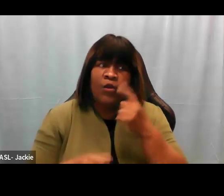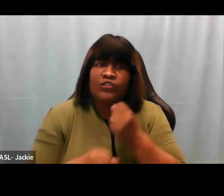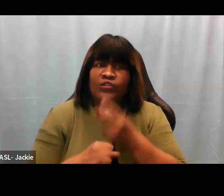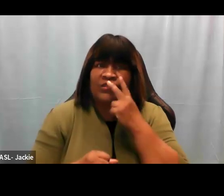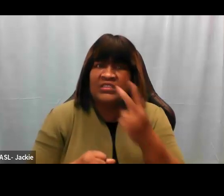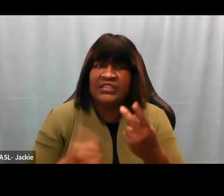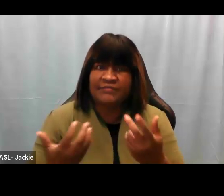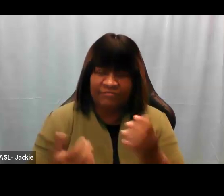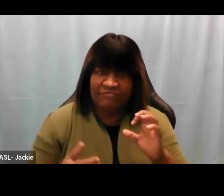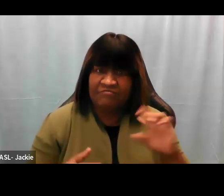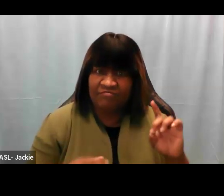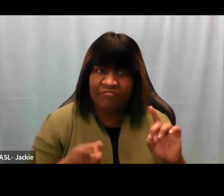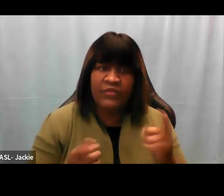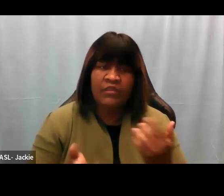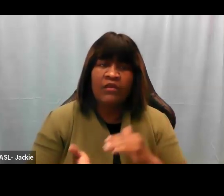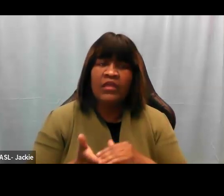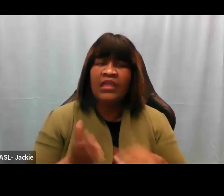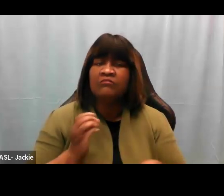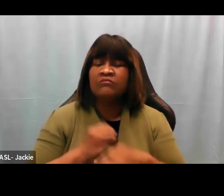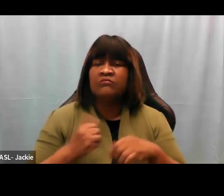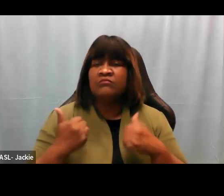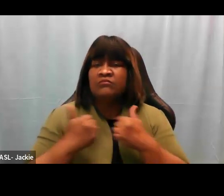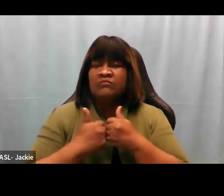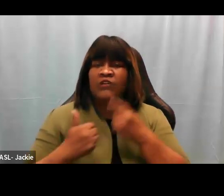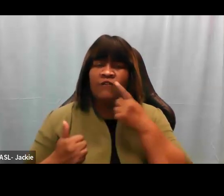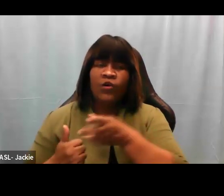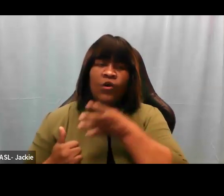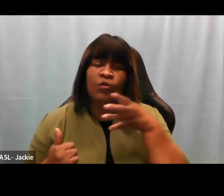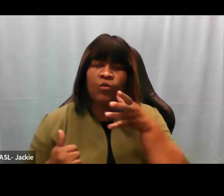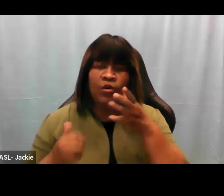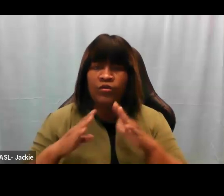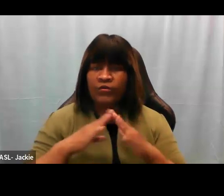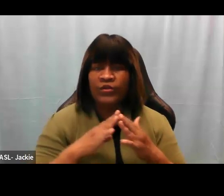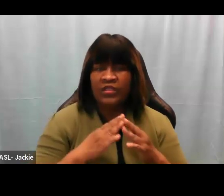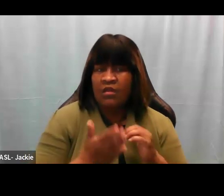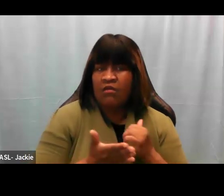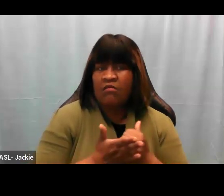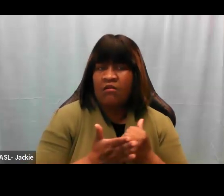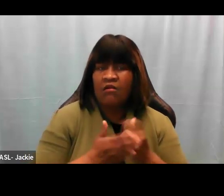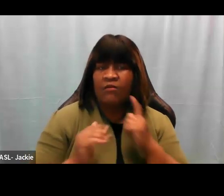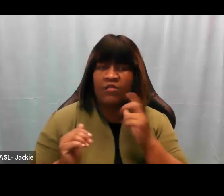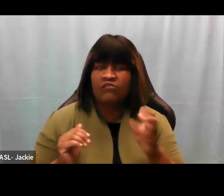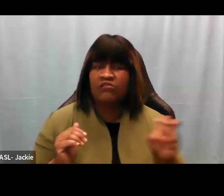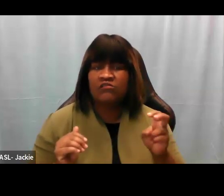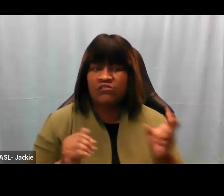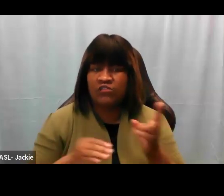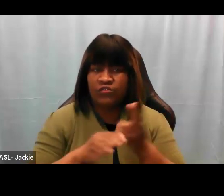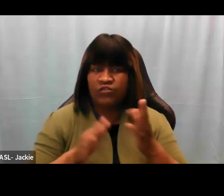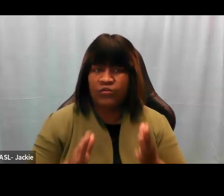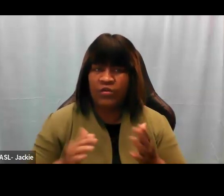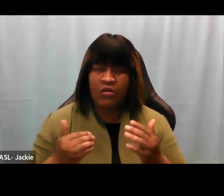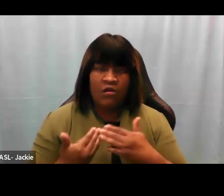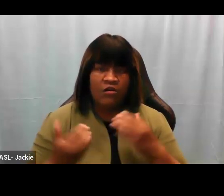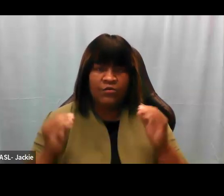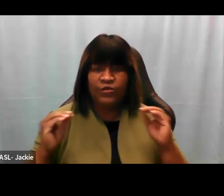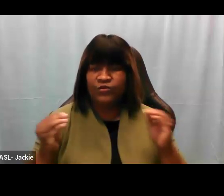And then some additional challenges for rural communities when helping with consumer transition is that there's little to